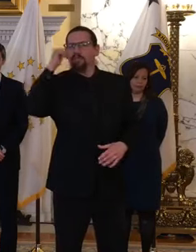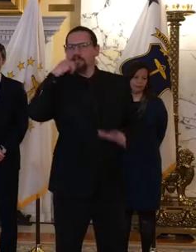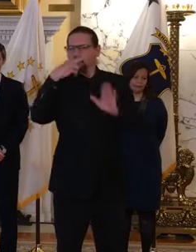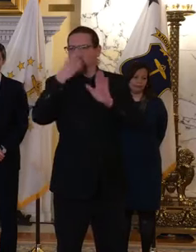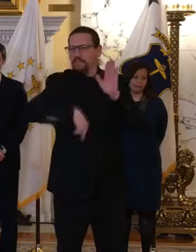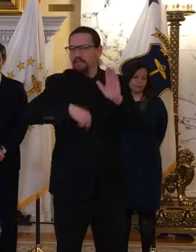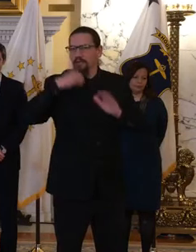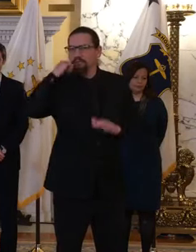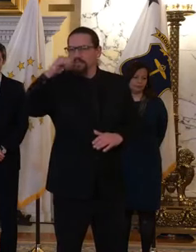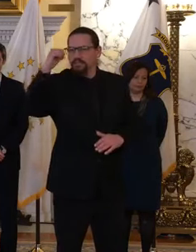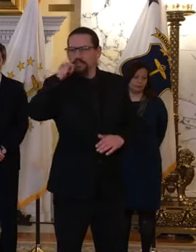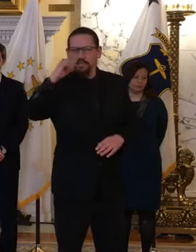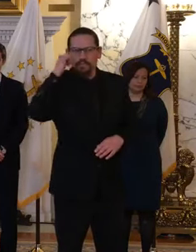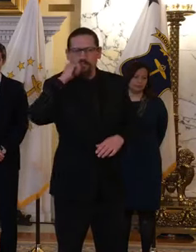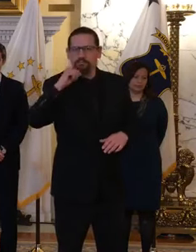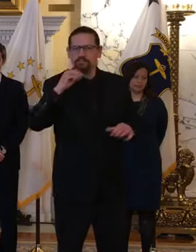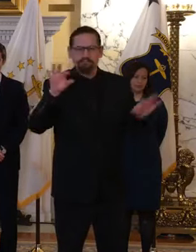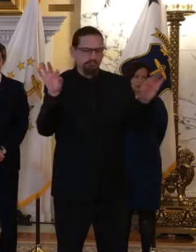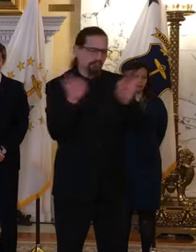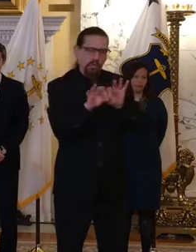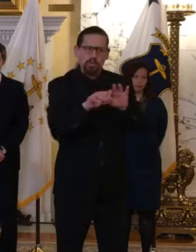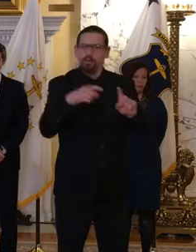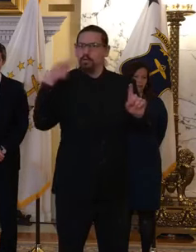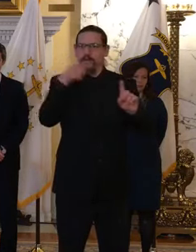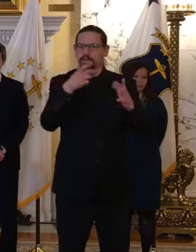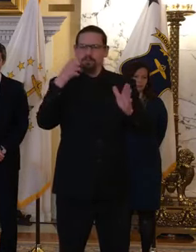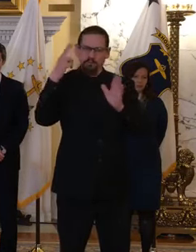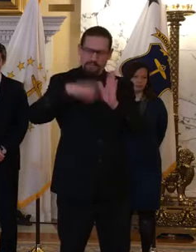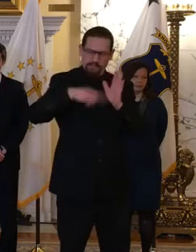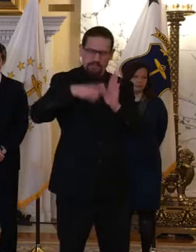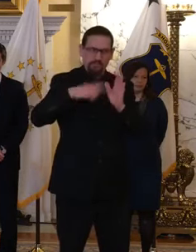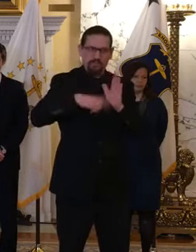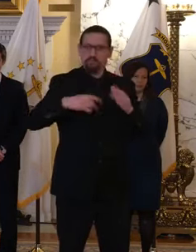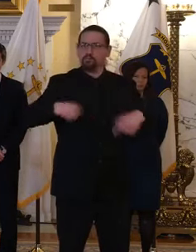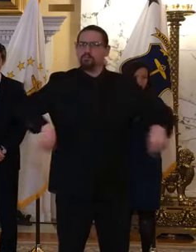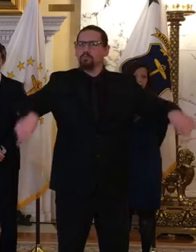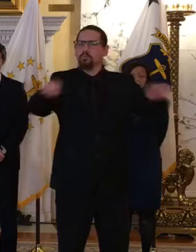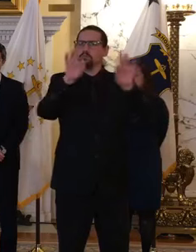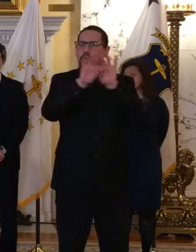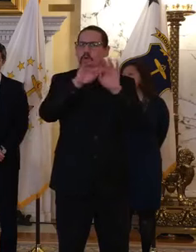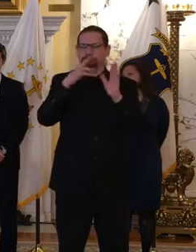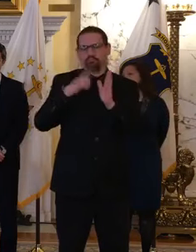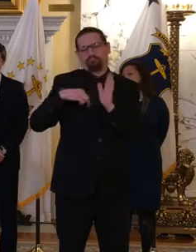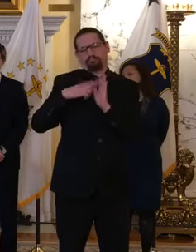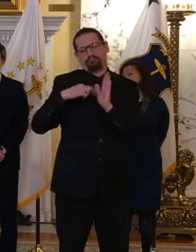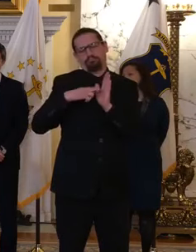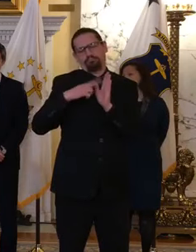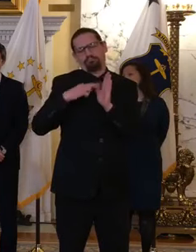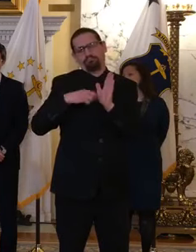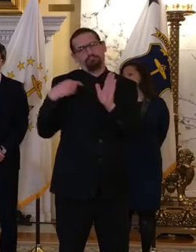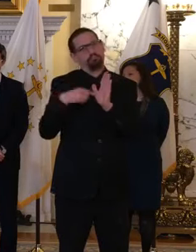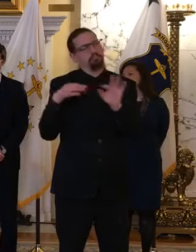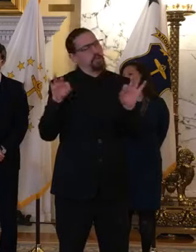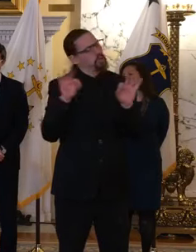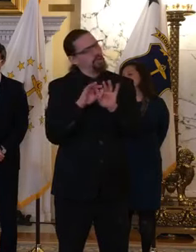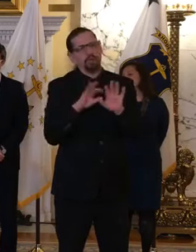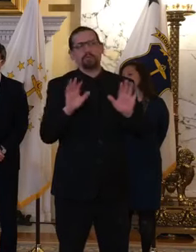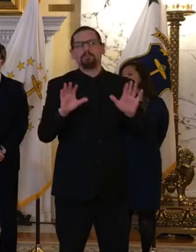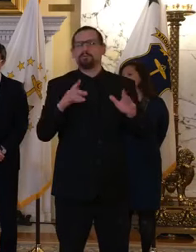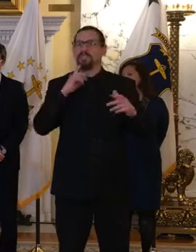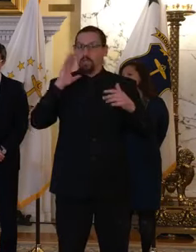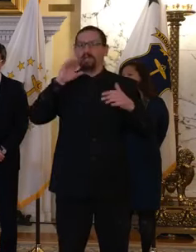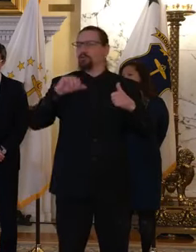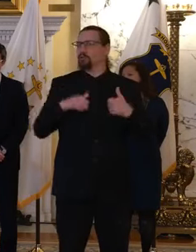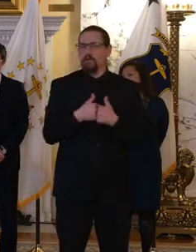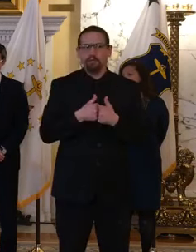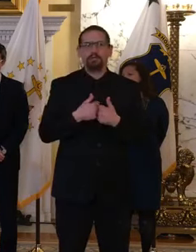most important thing we can do for our kids is make sure they read. So I'm challenging all of us, everybody